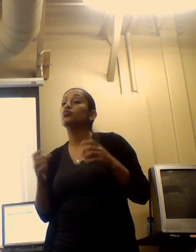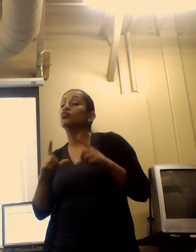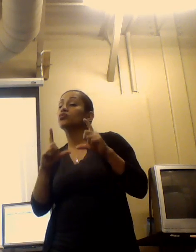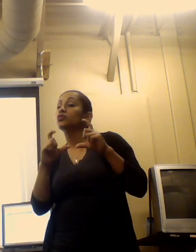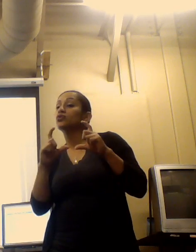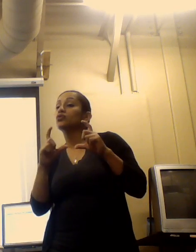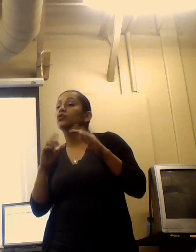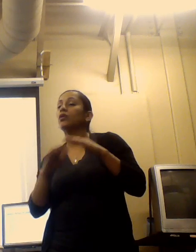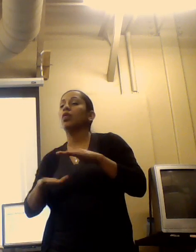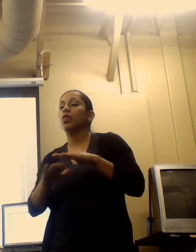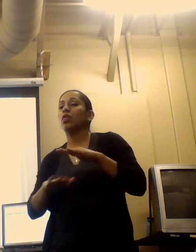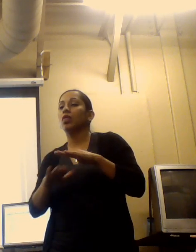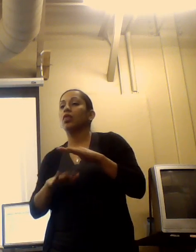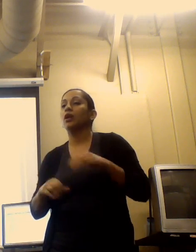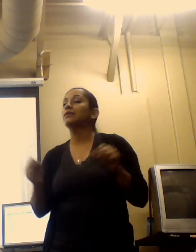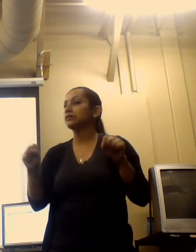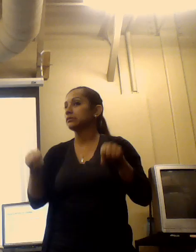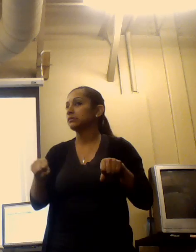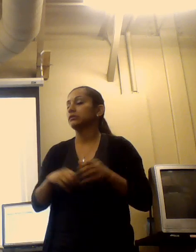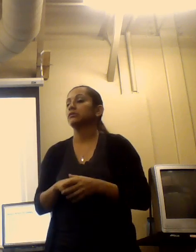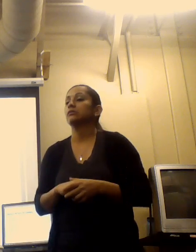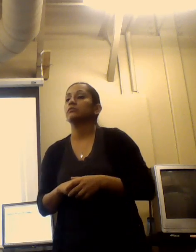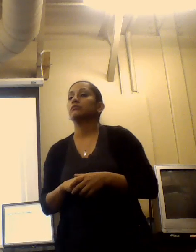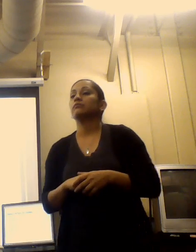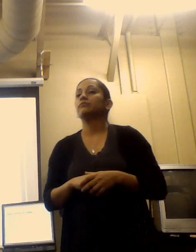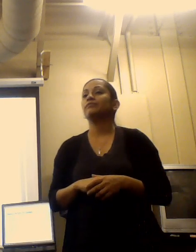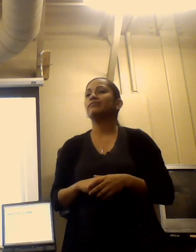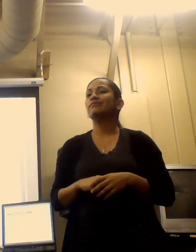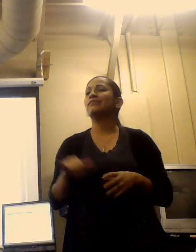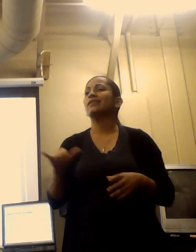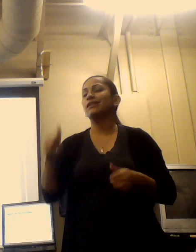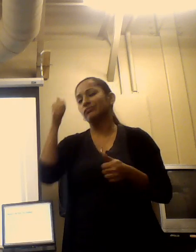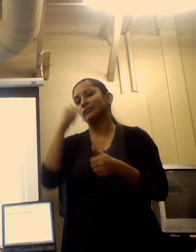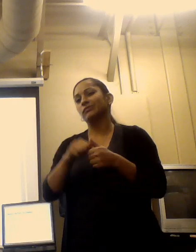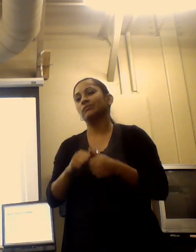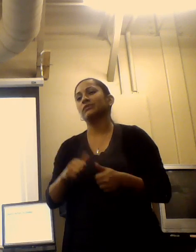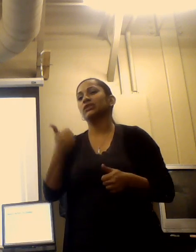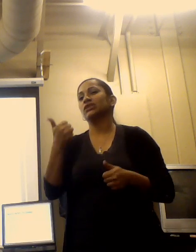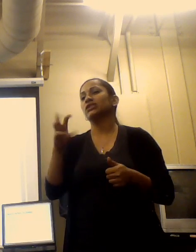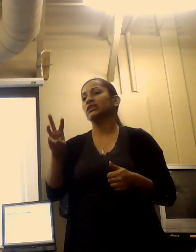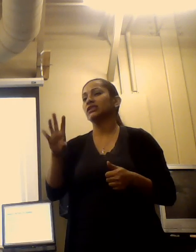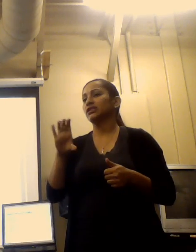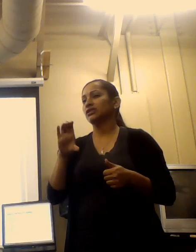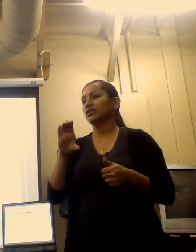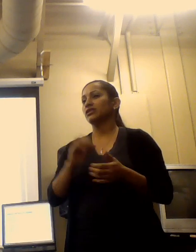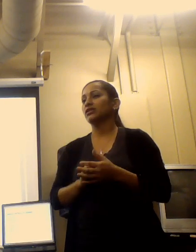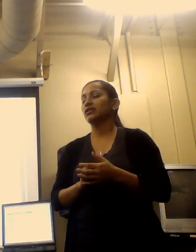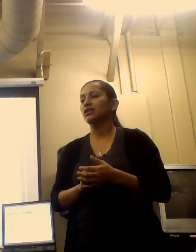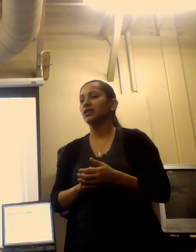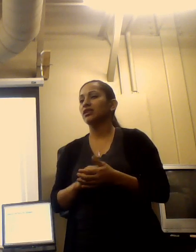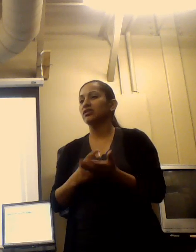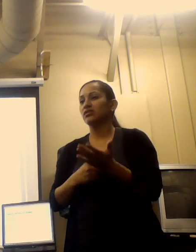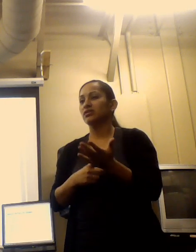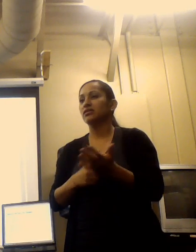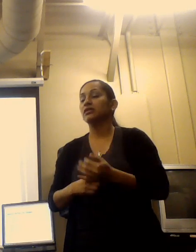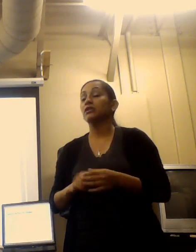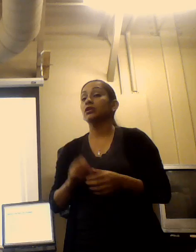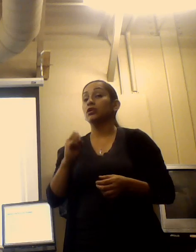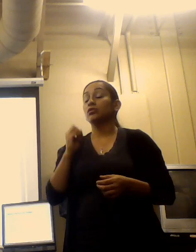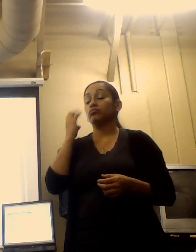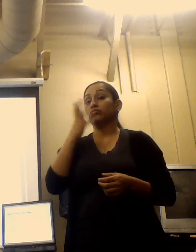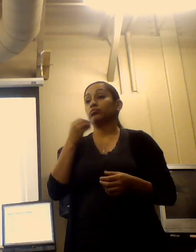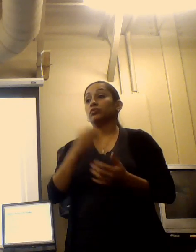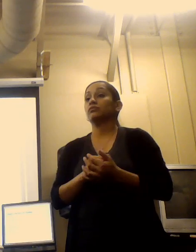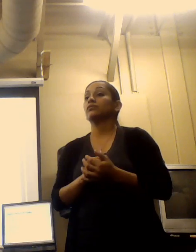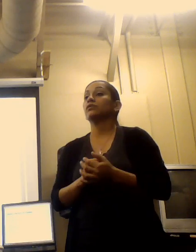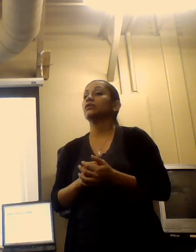can. That 1600 film I talked about was actually really beautiful. It created something called grain in your